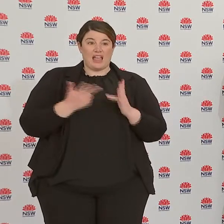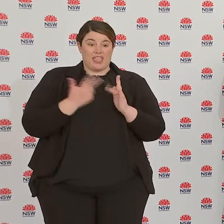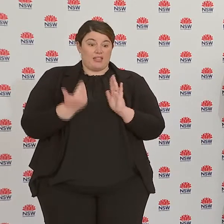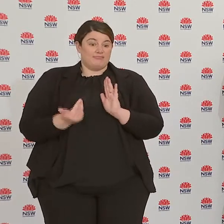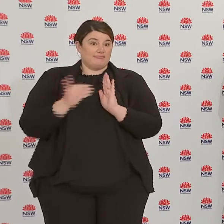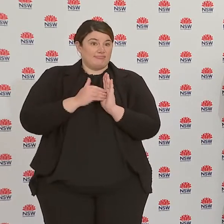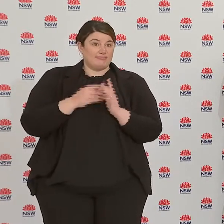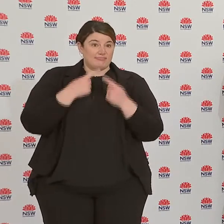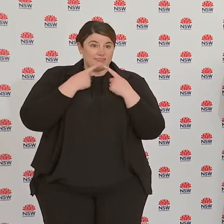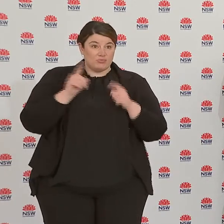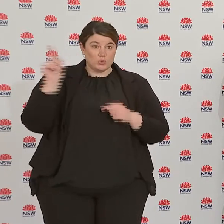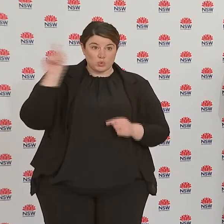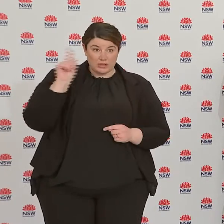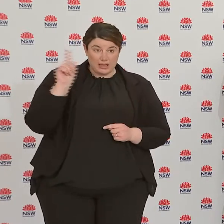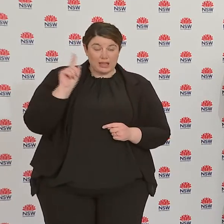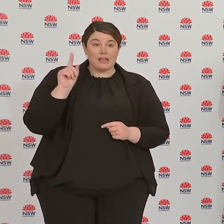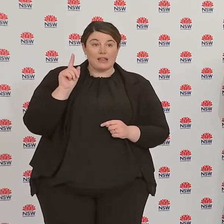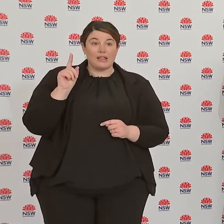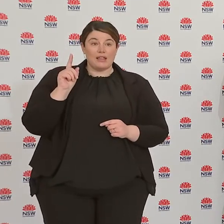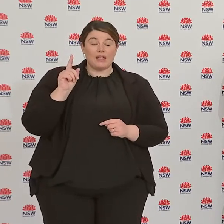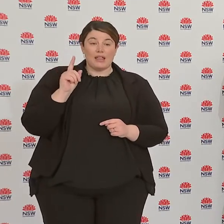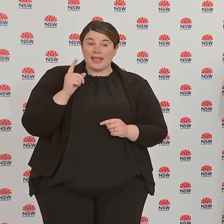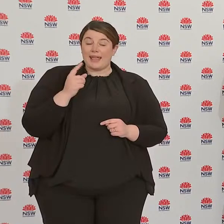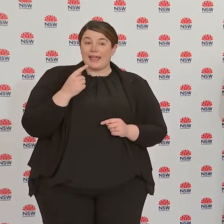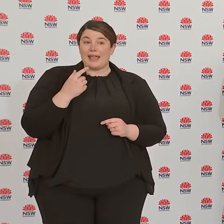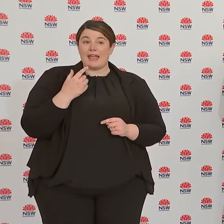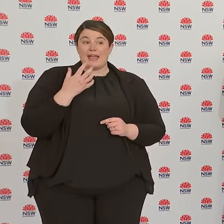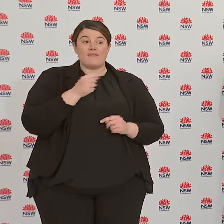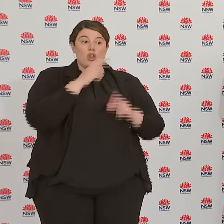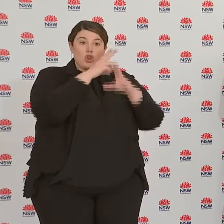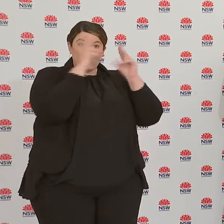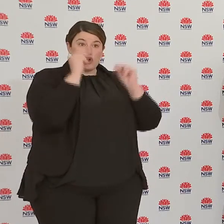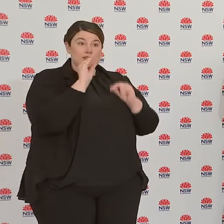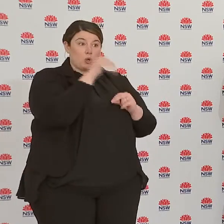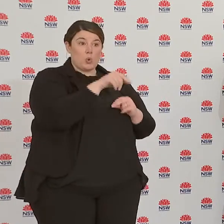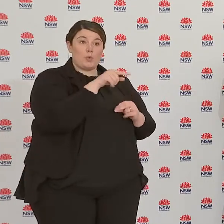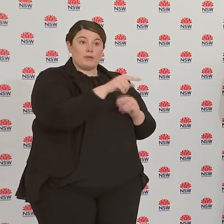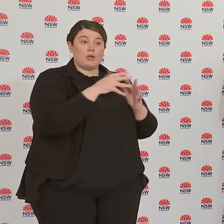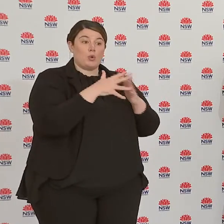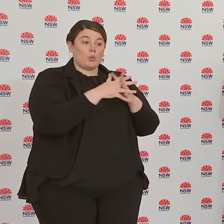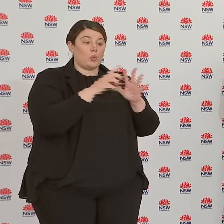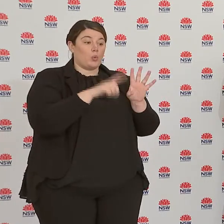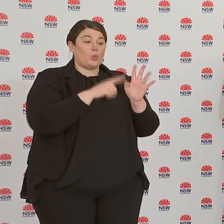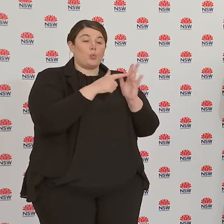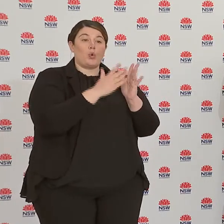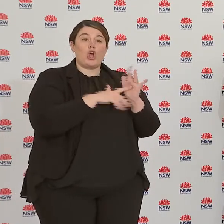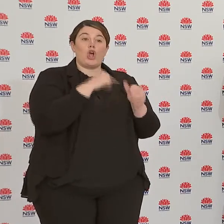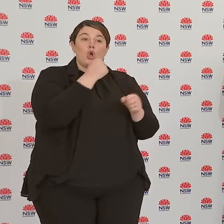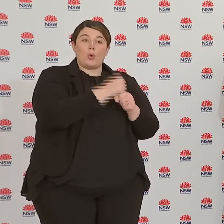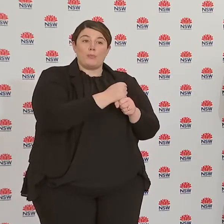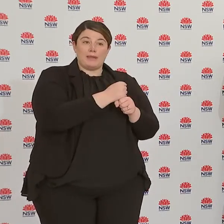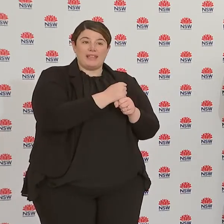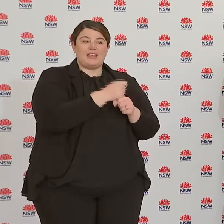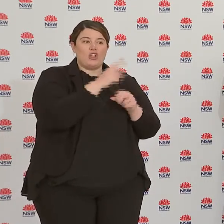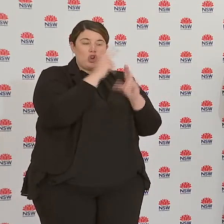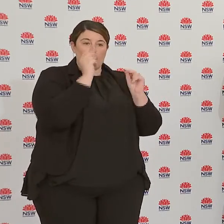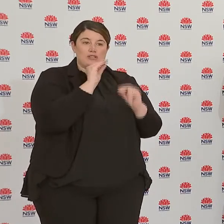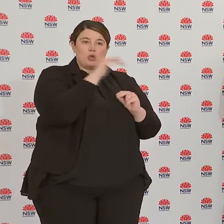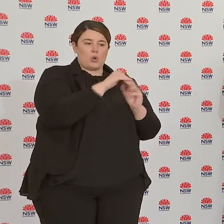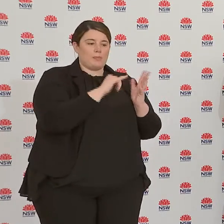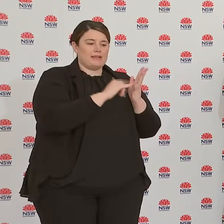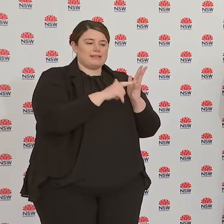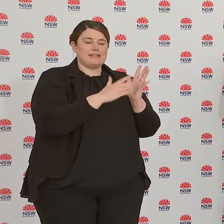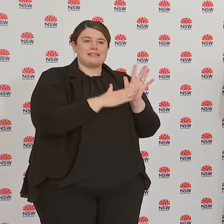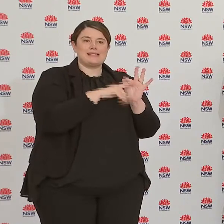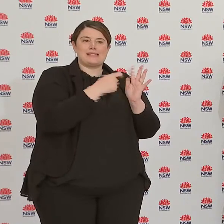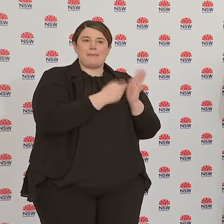to emphasise is there is an aged care outbreak in the Wyoming nursing home in Summerhill, and